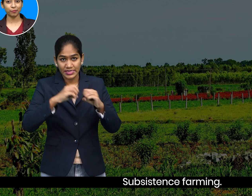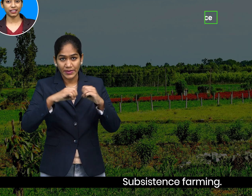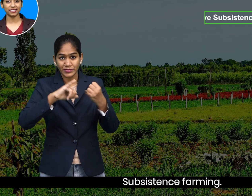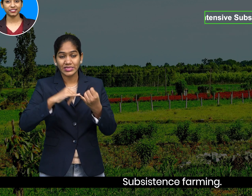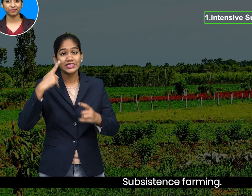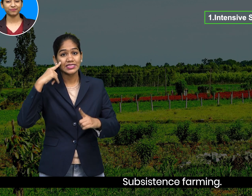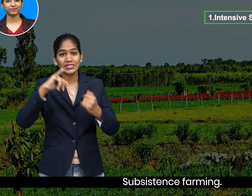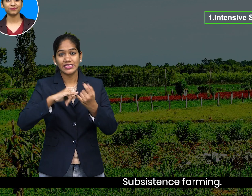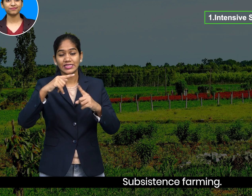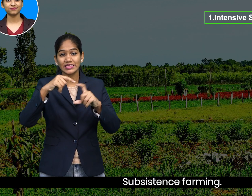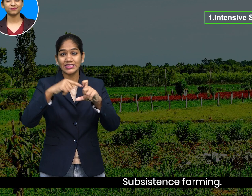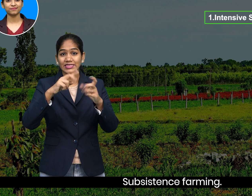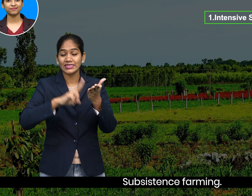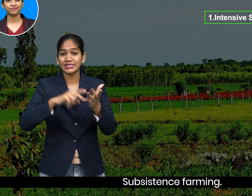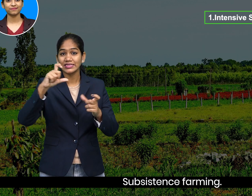Subsistence farming.